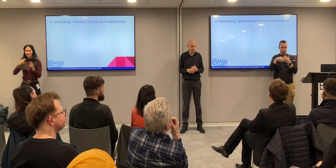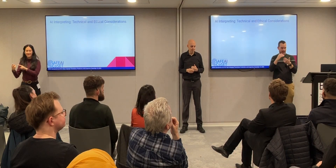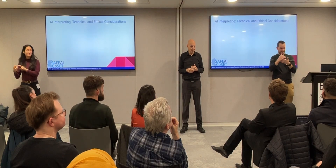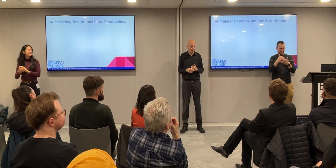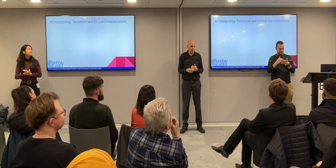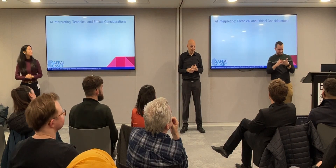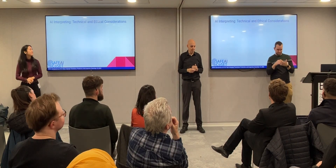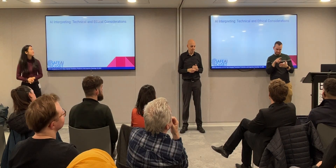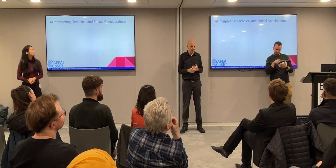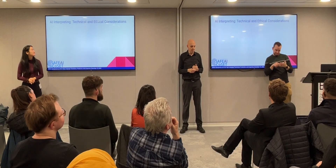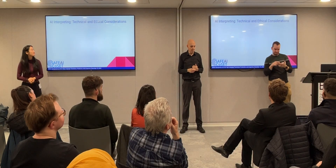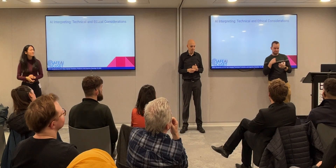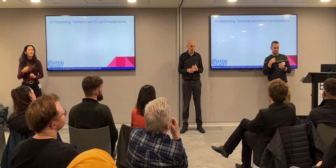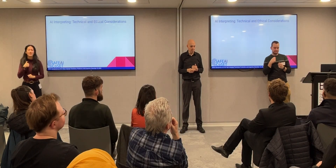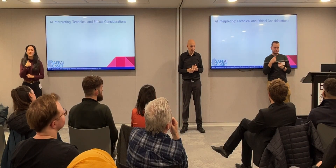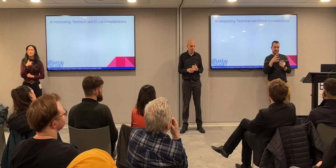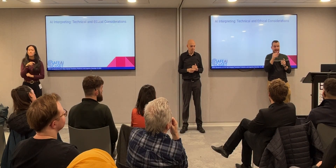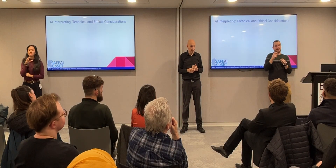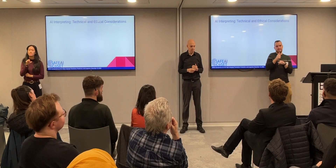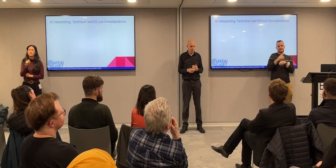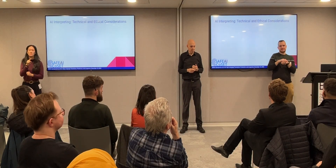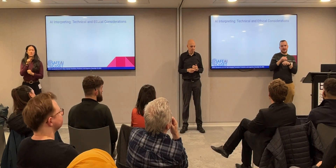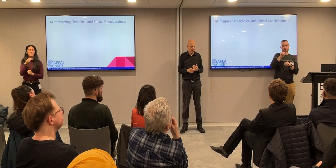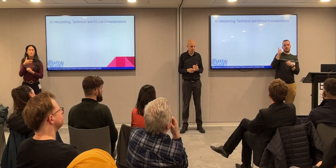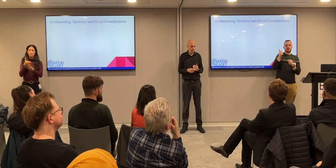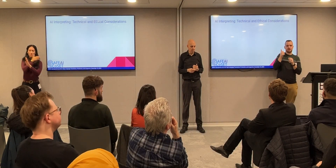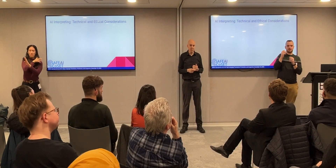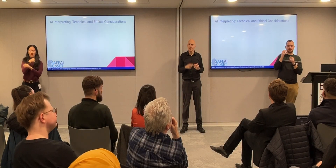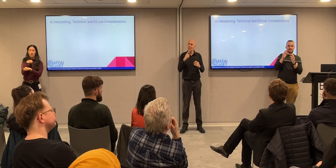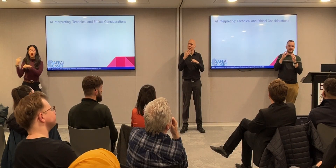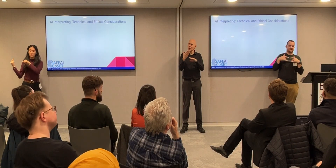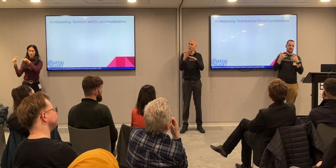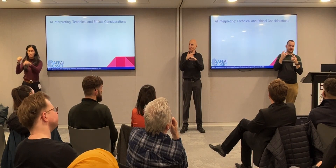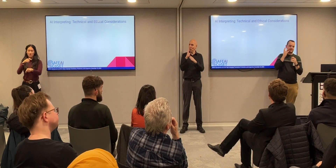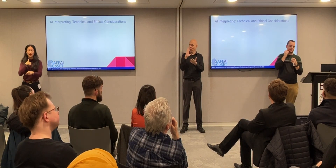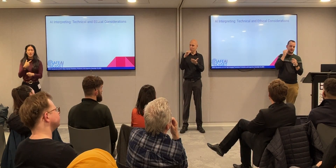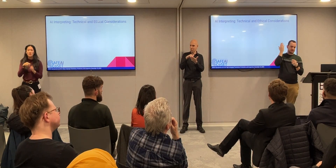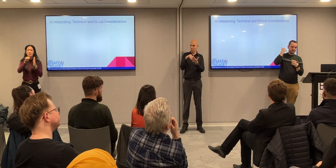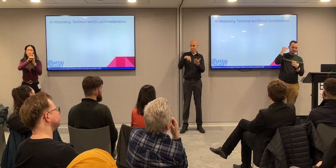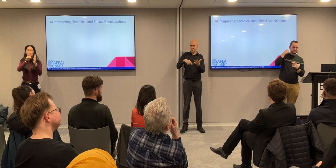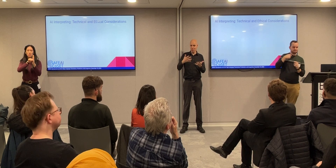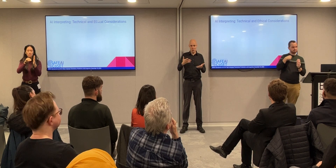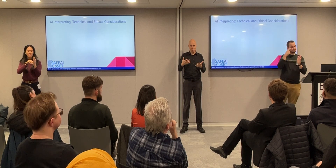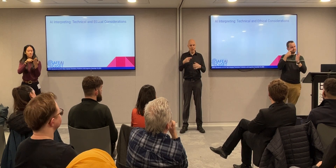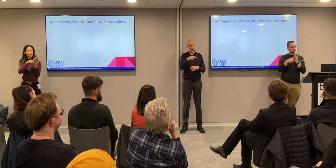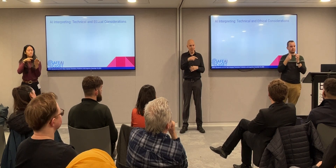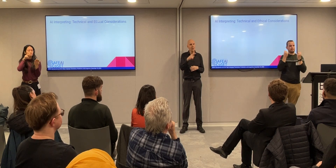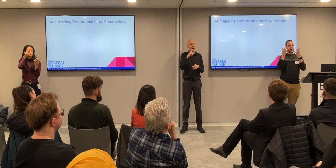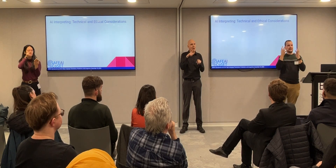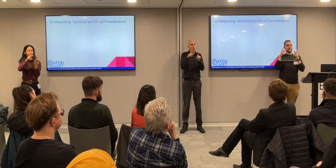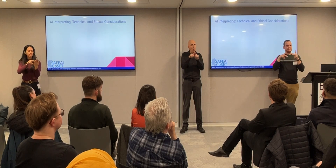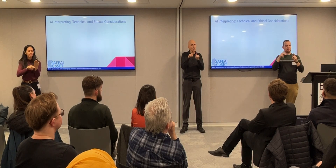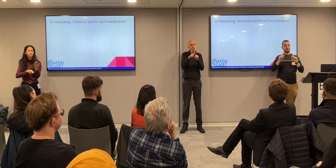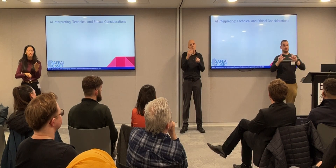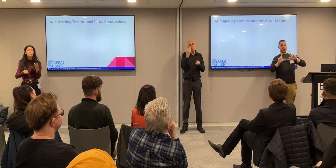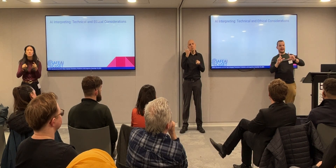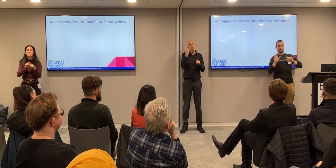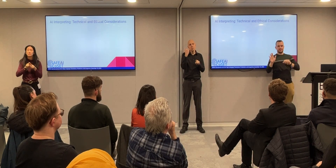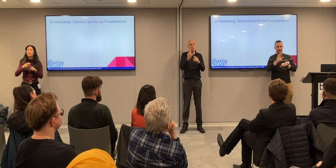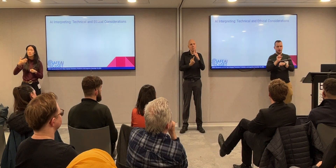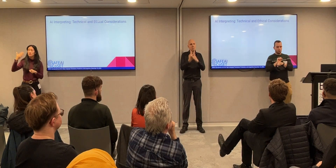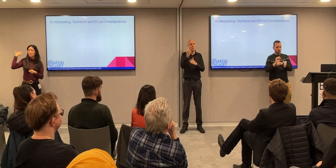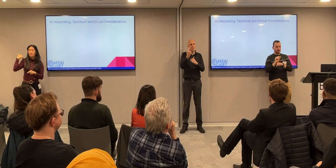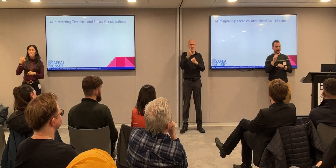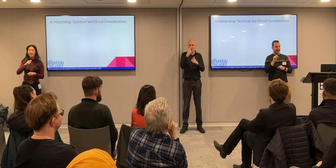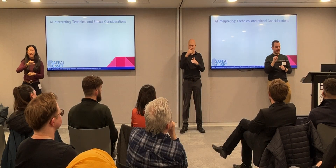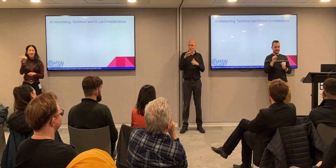I noticed before I came, when I looked at the program, and also based on another event experience that I've had, I noticed that